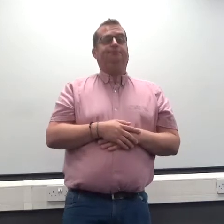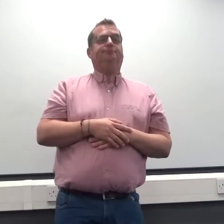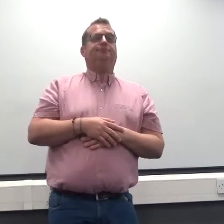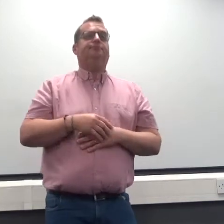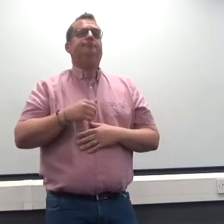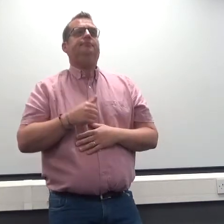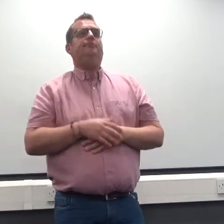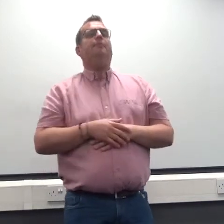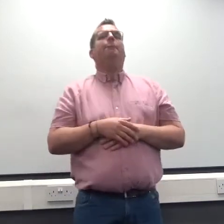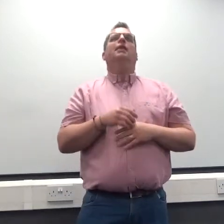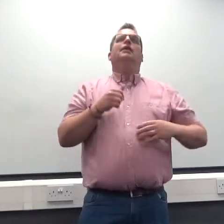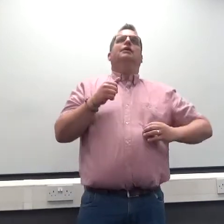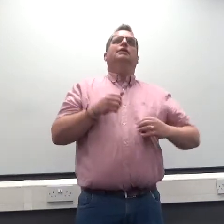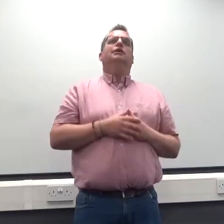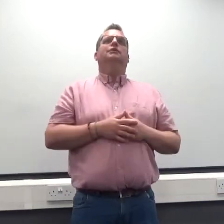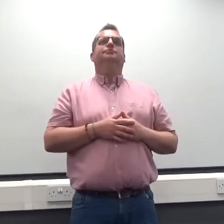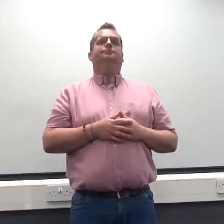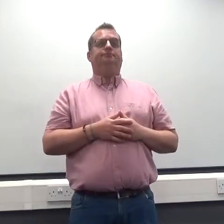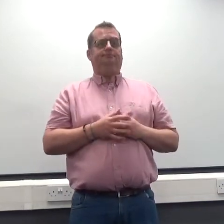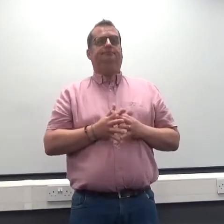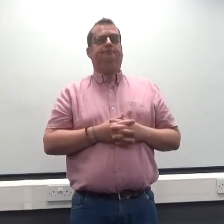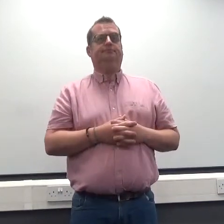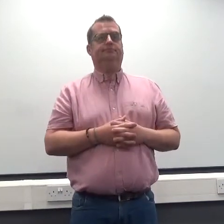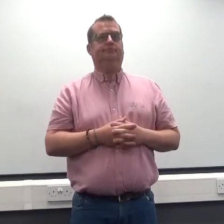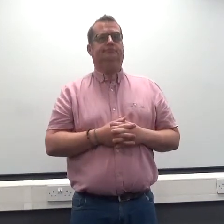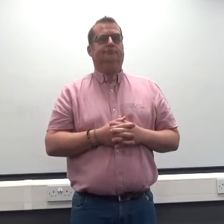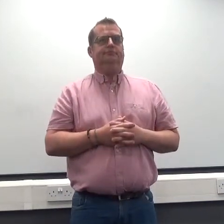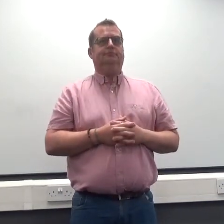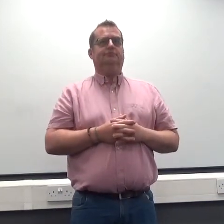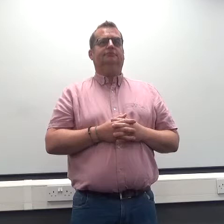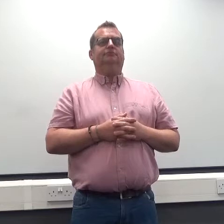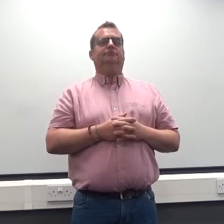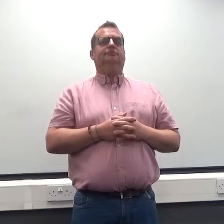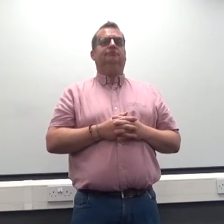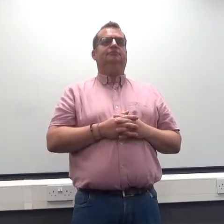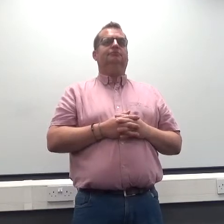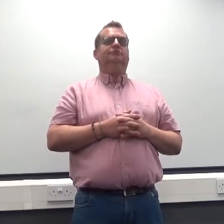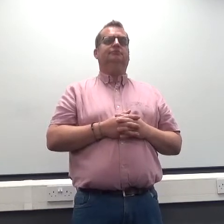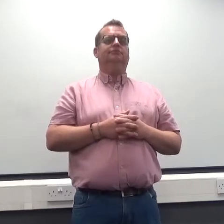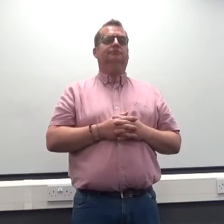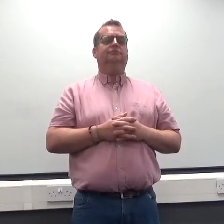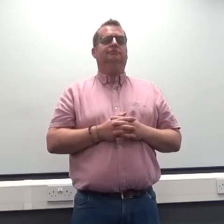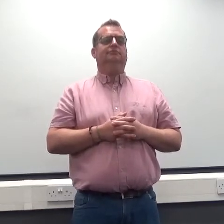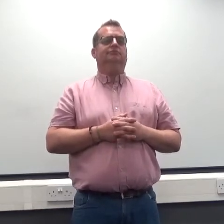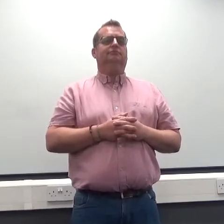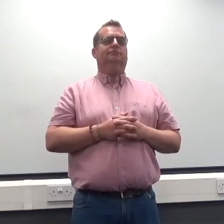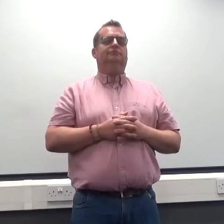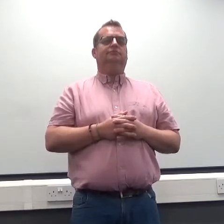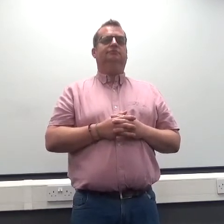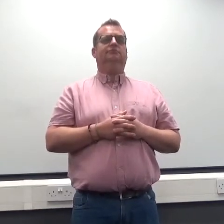So when they turned off all of the lights, it was difficult to see an interpreter, so it was better to have an interpreter available, which they had spotlights on, but because they didn't